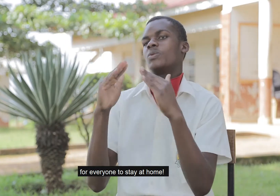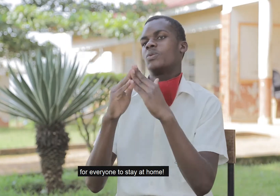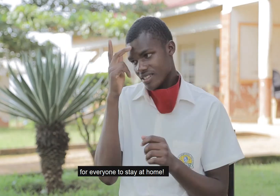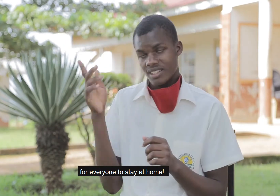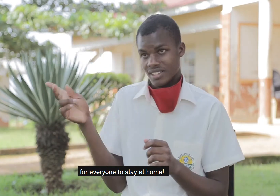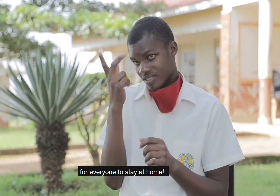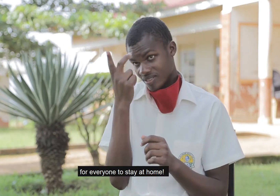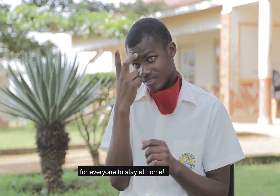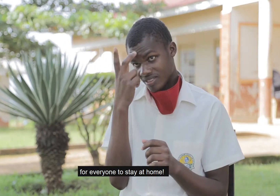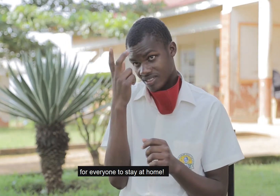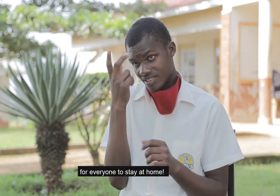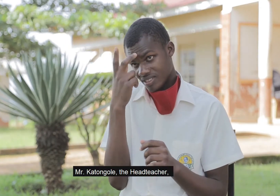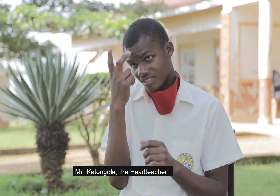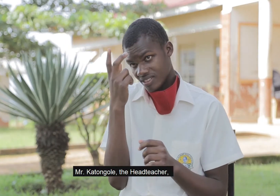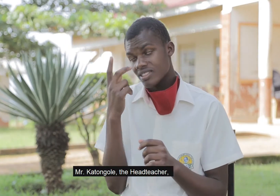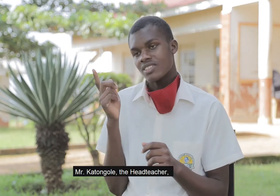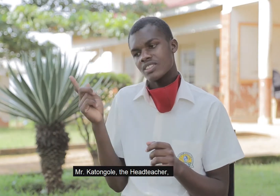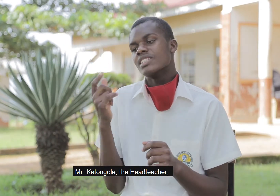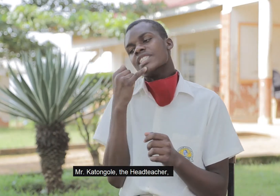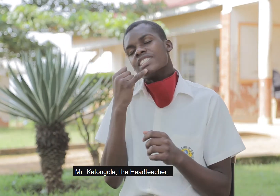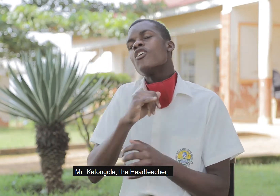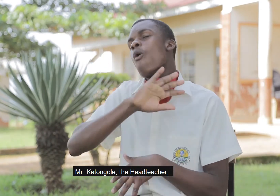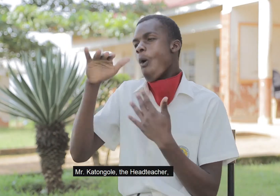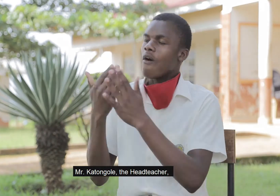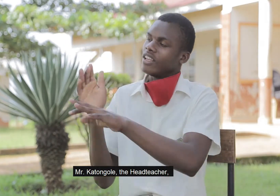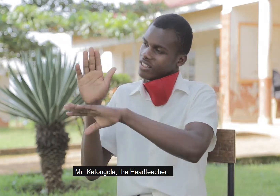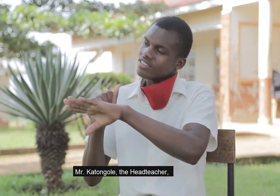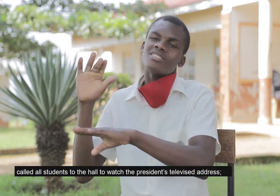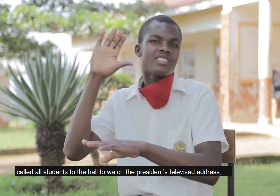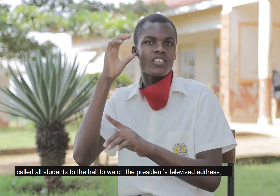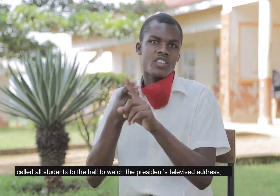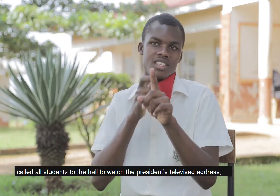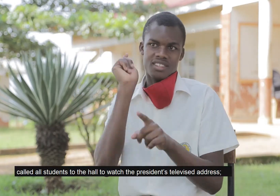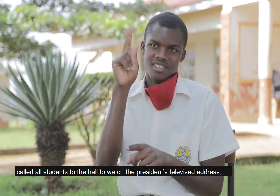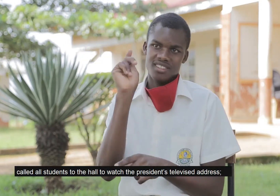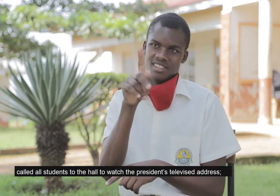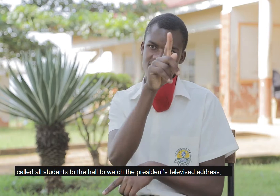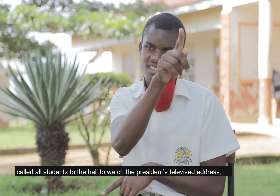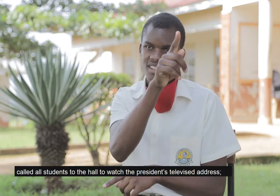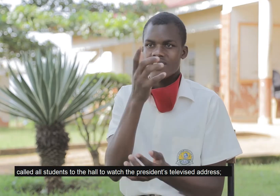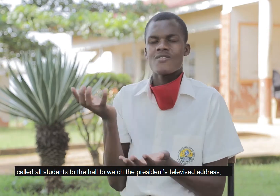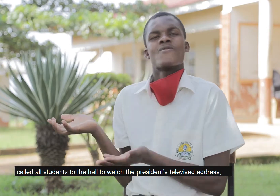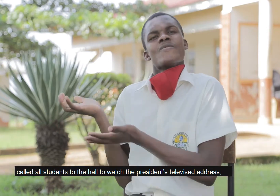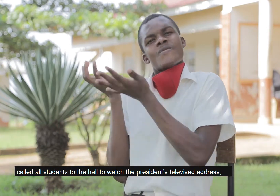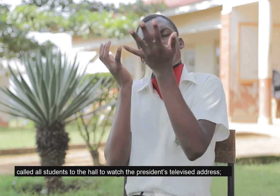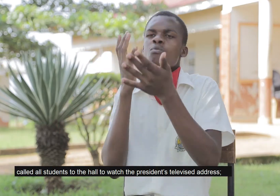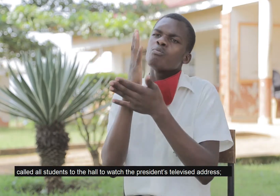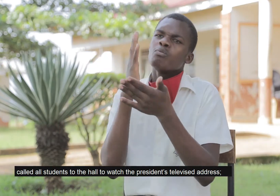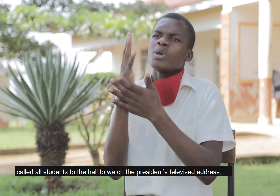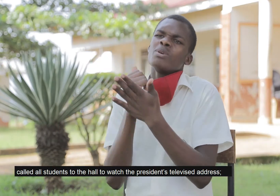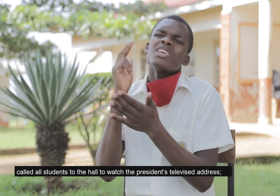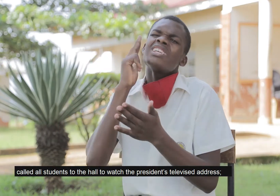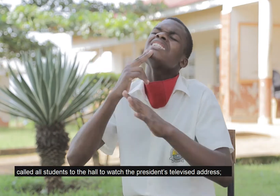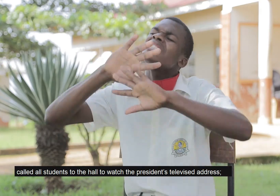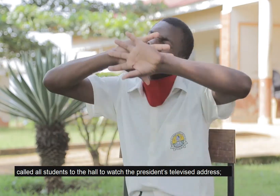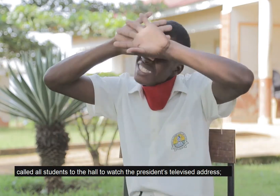stay at home. Mr. Katongole, the head teacher, called all students to the hall to watch the president's